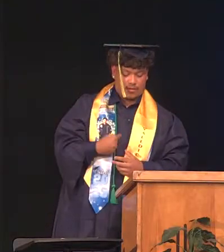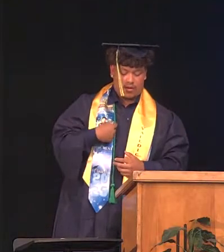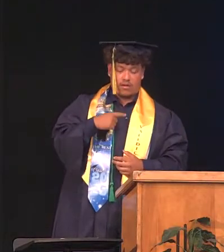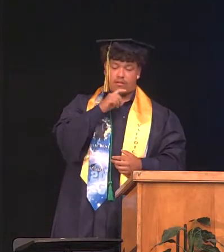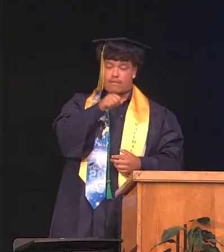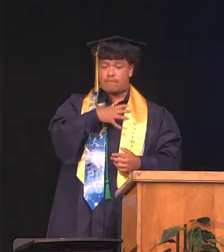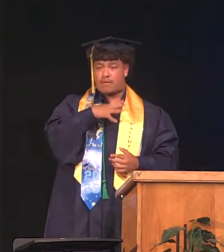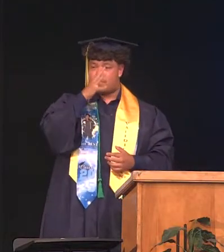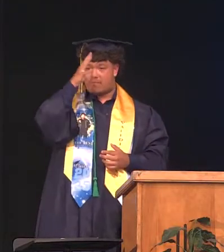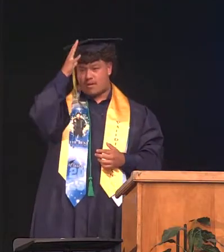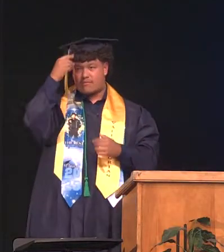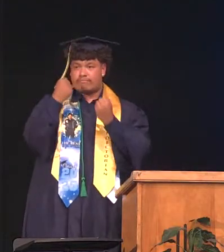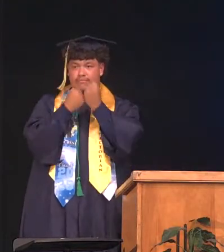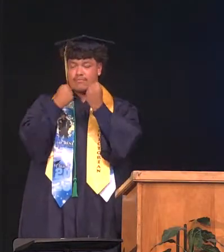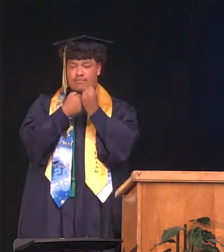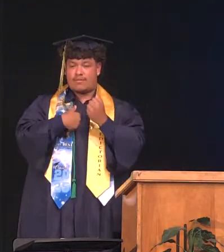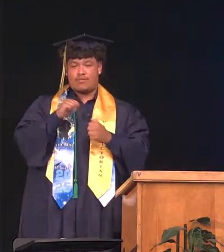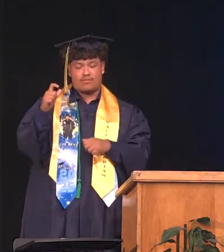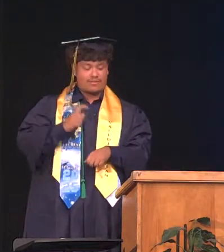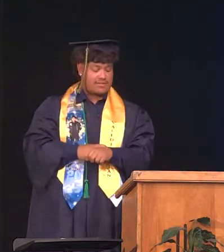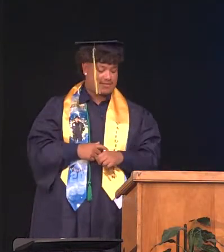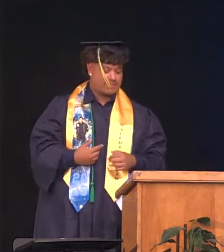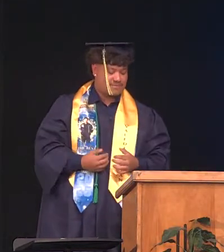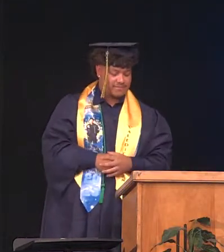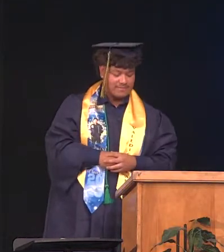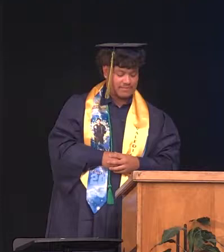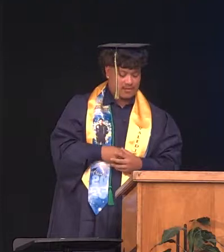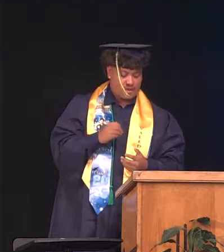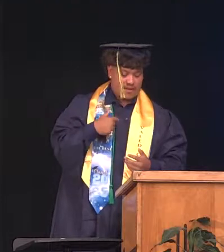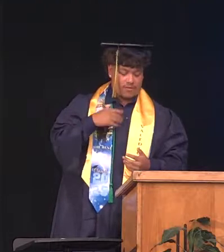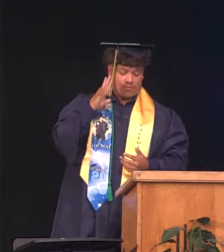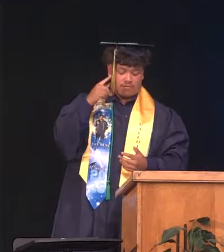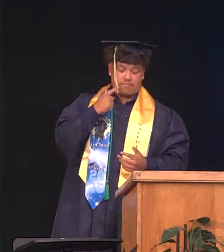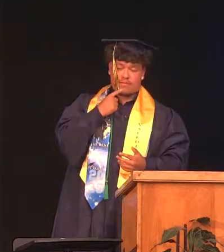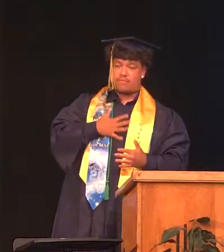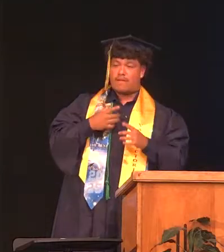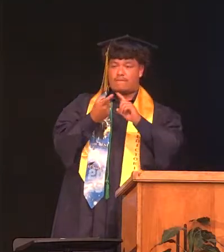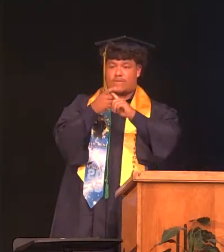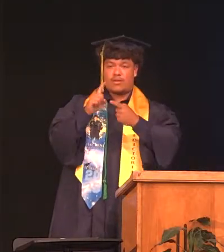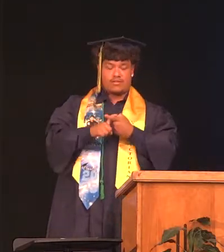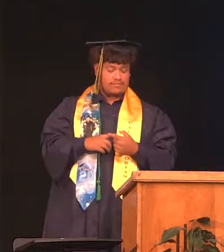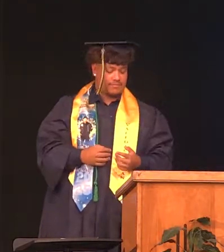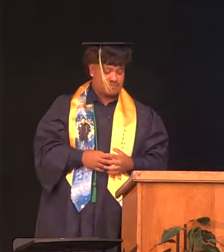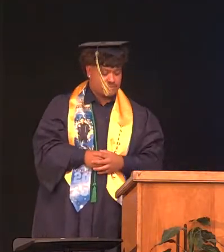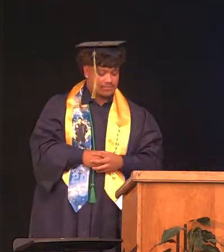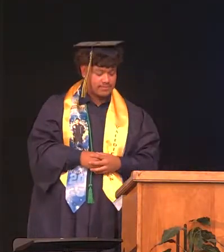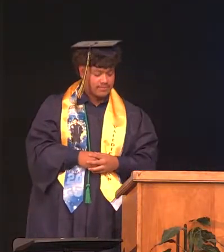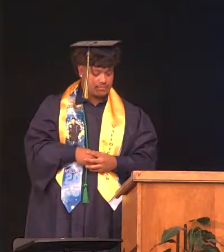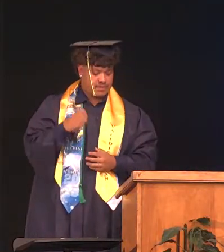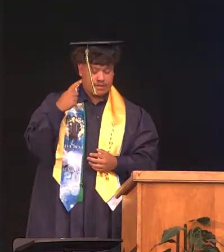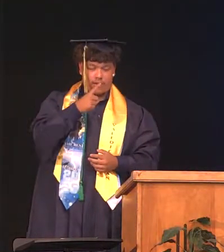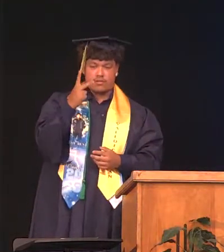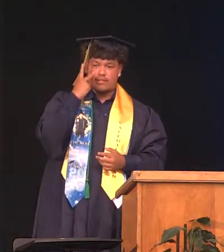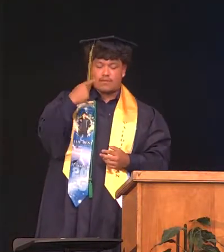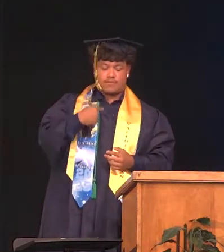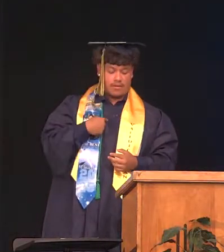that. My parents have been supportive of me my entire life, and I am going to miss my friends as well.